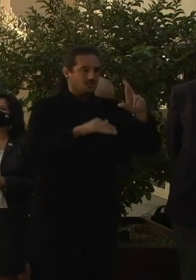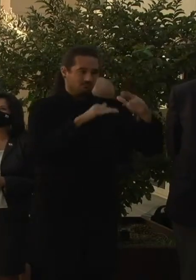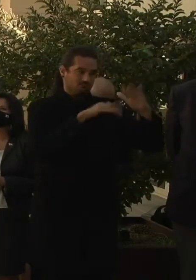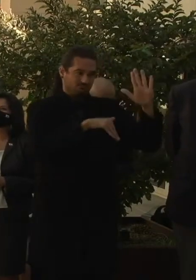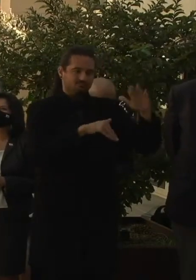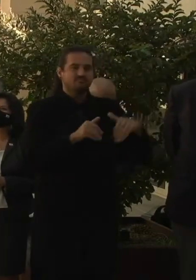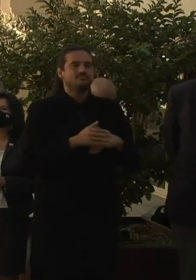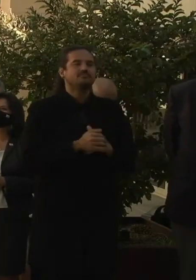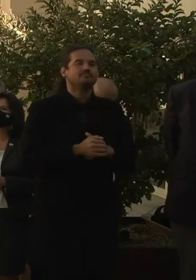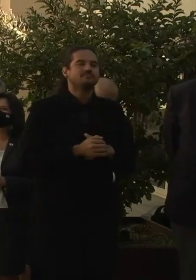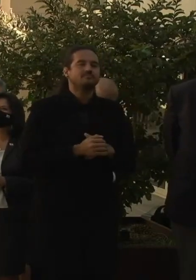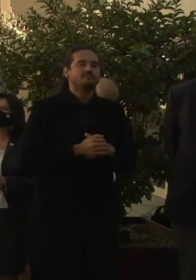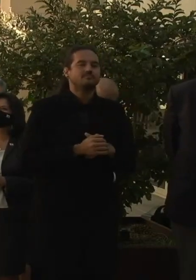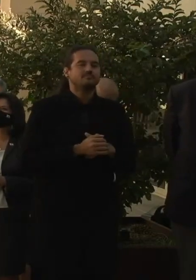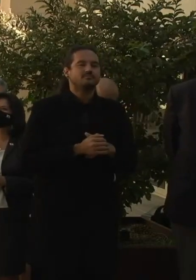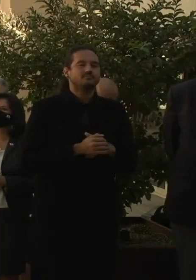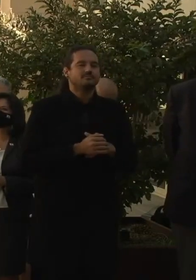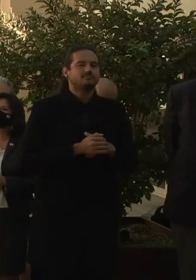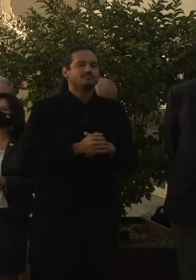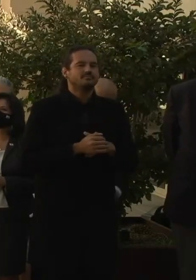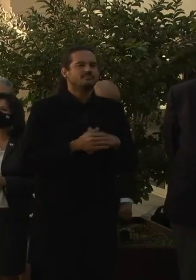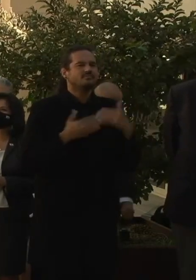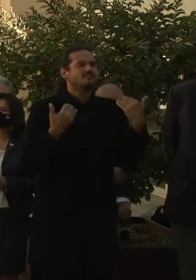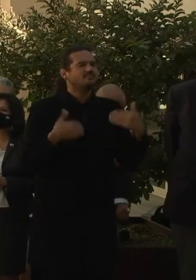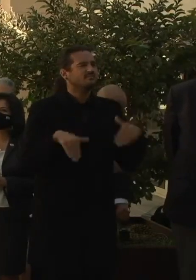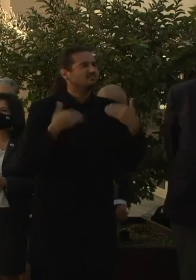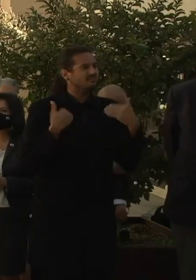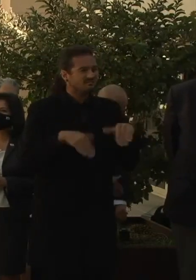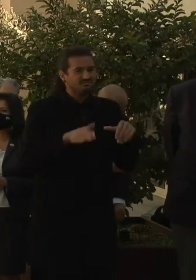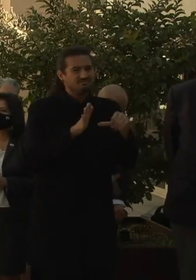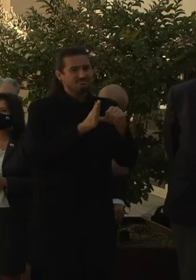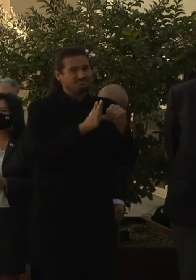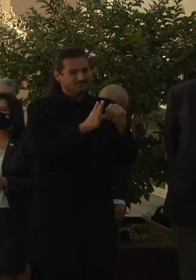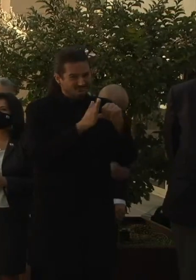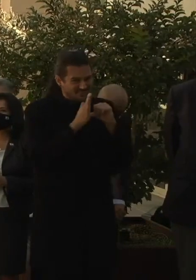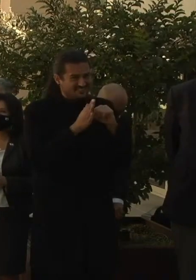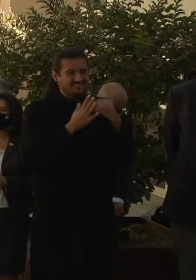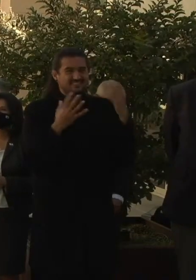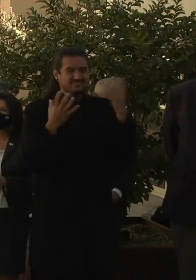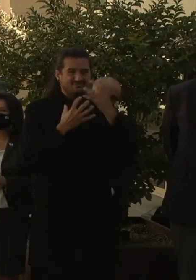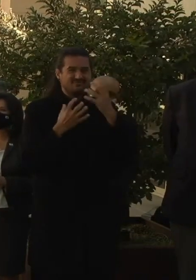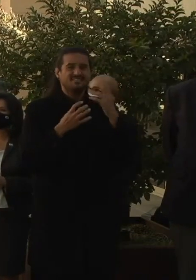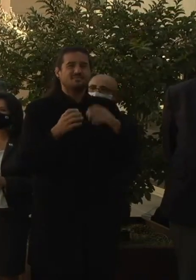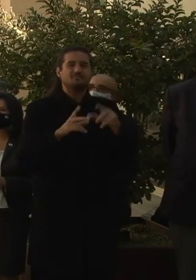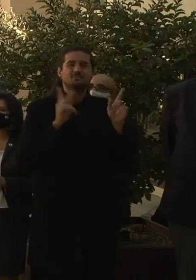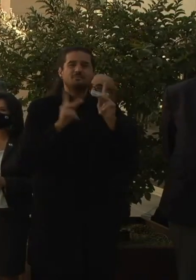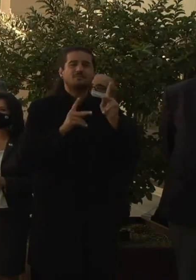for people in positions of power and influence to express